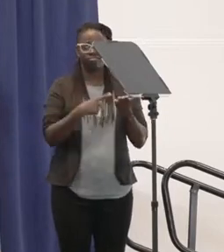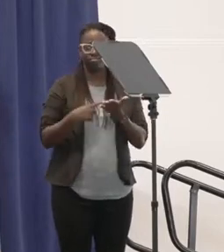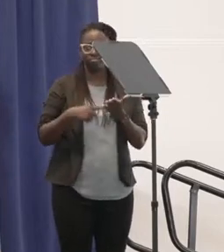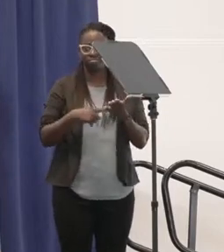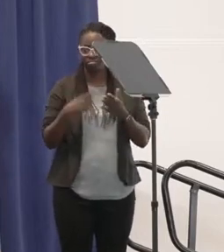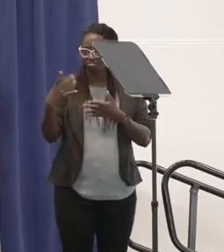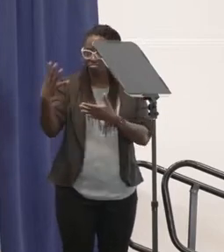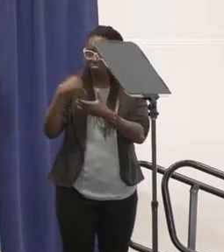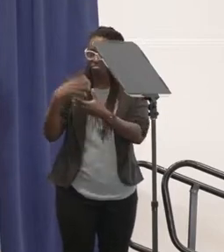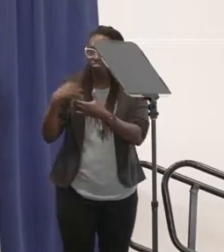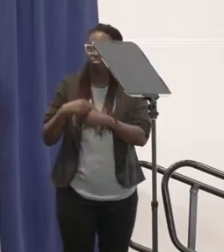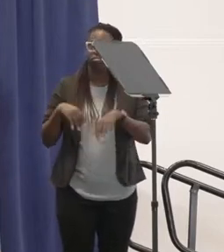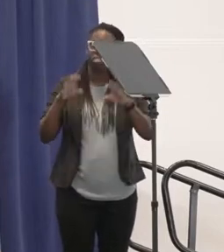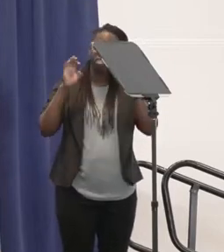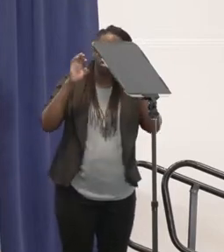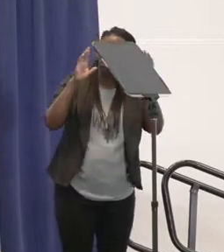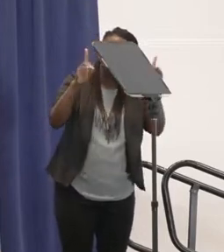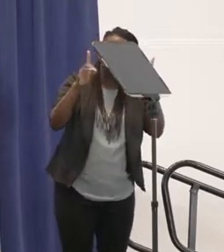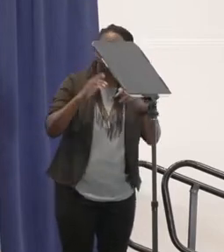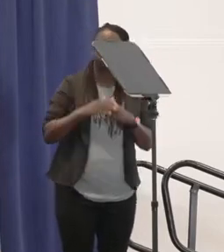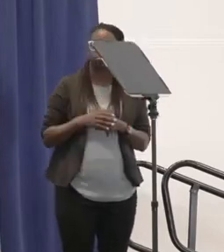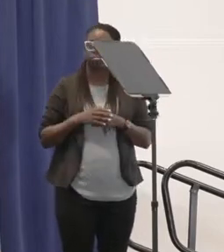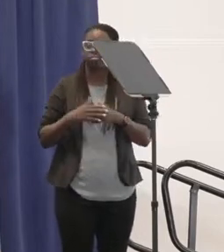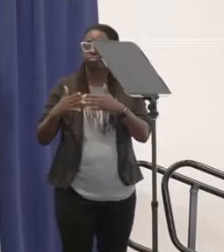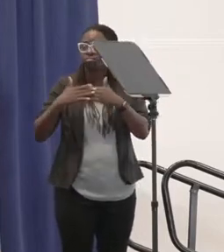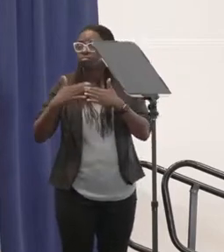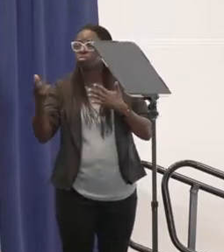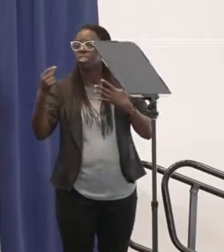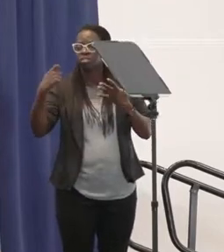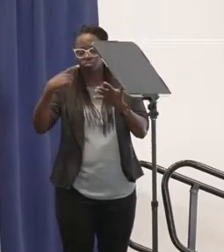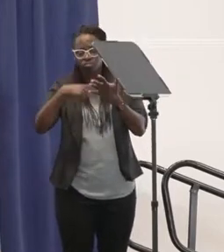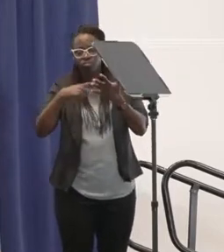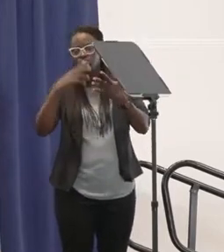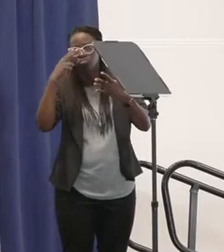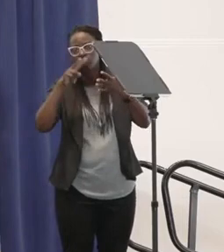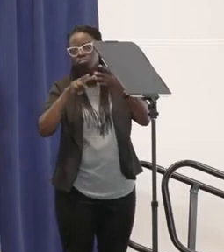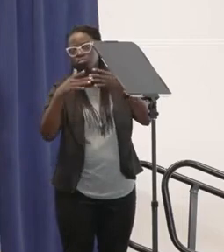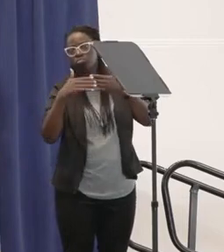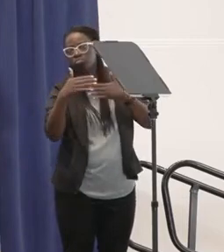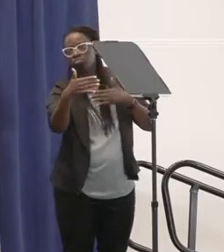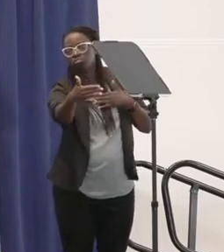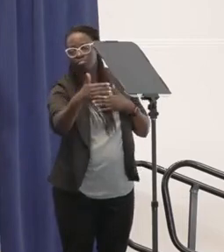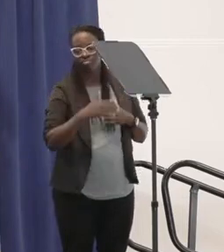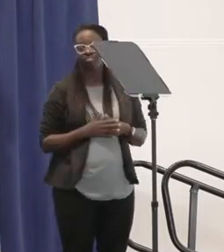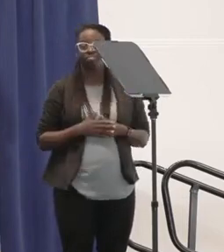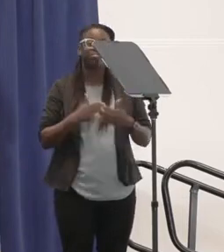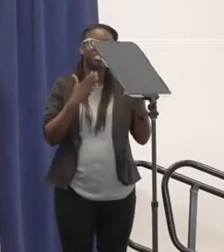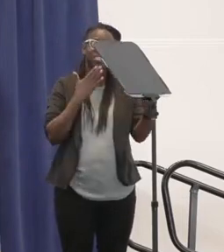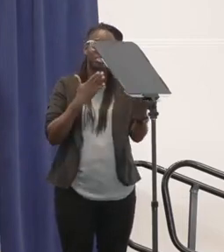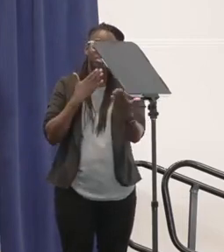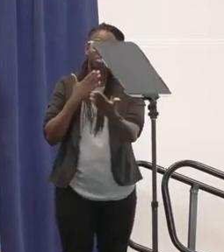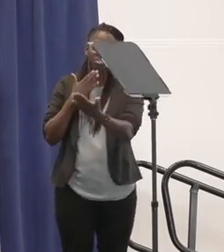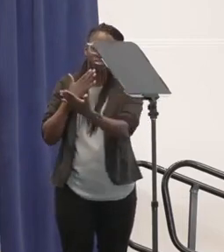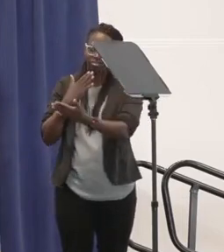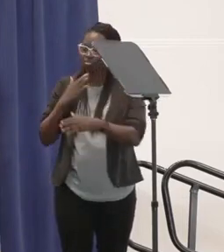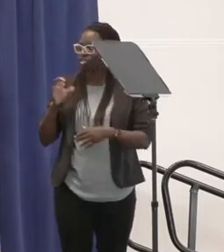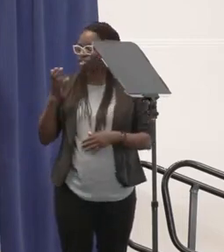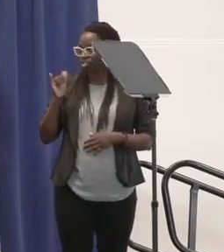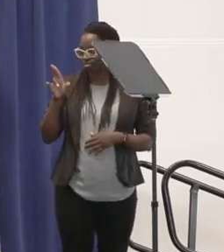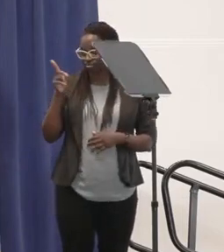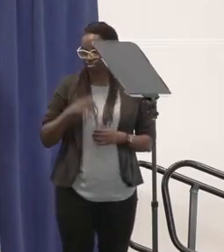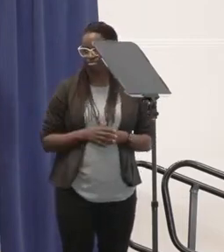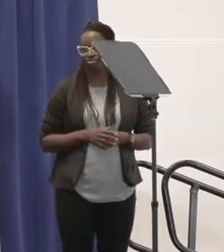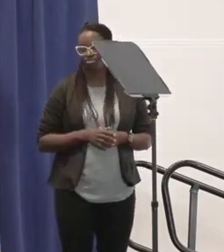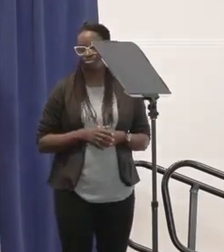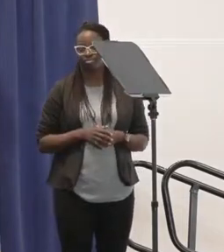and what we need to do. So thank you so much, Chancellor. Really appreciate it. We are also really